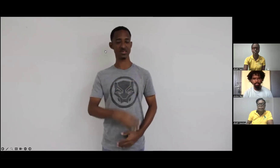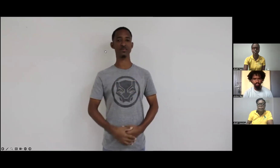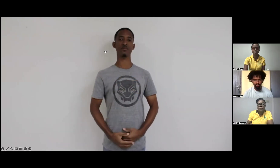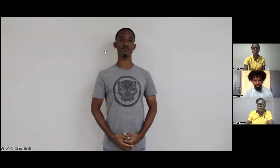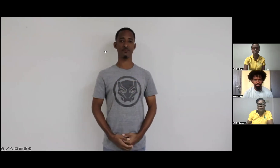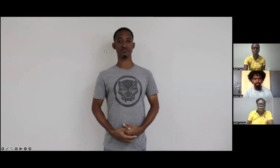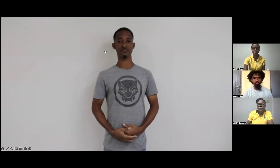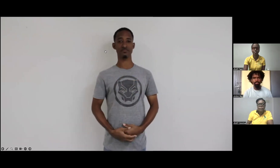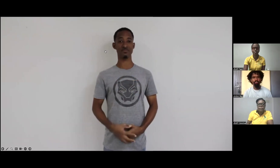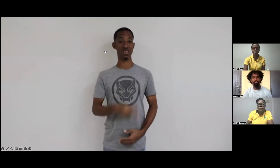Vex.